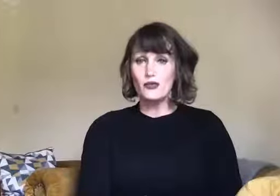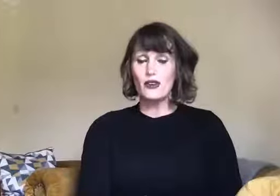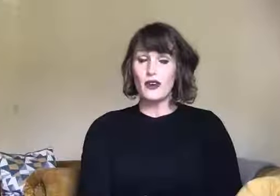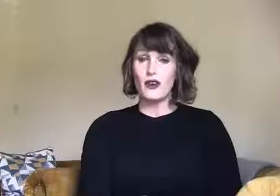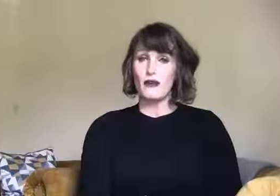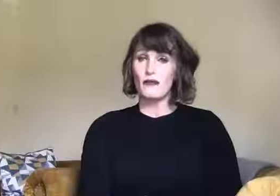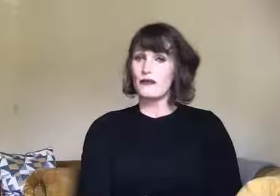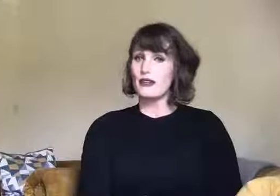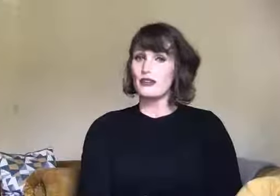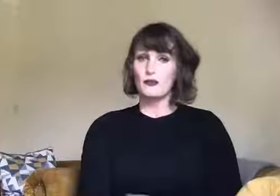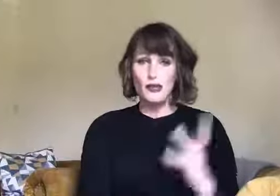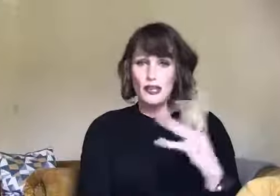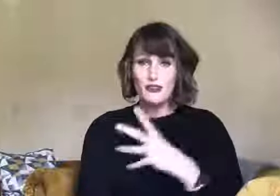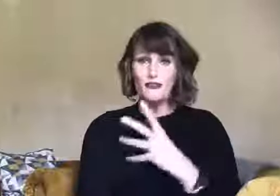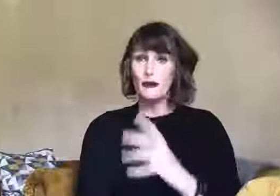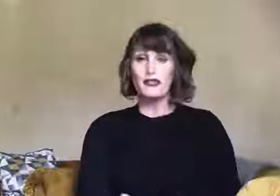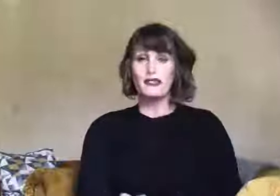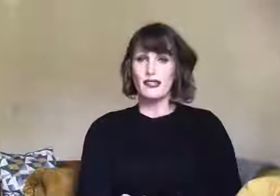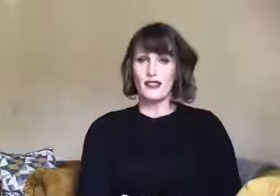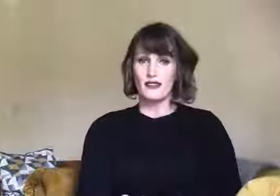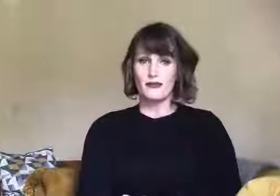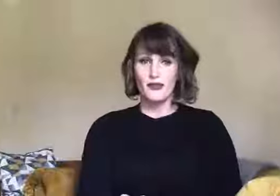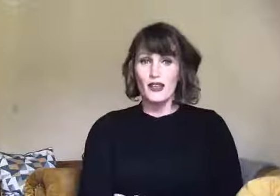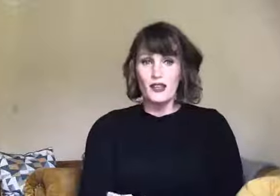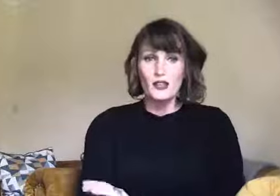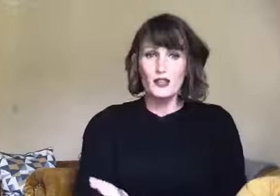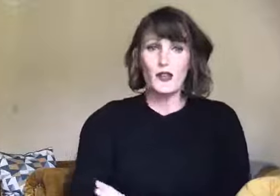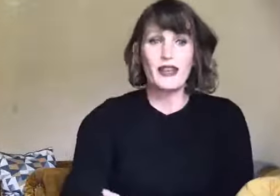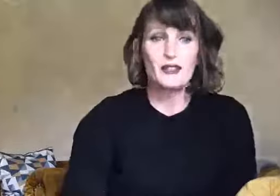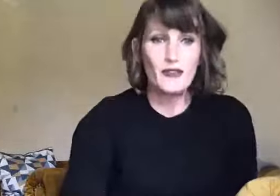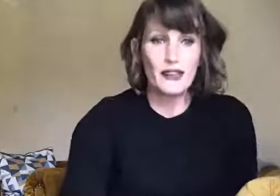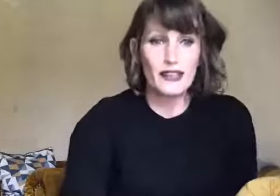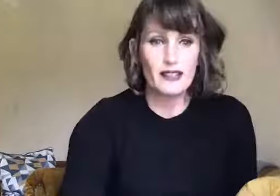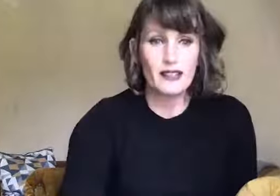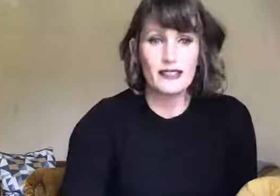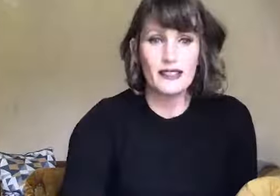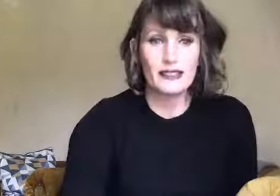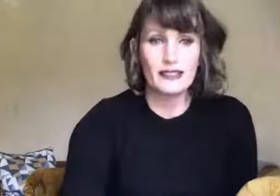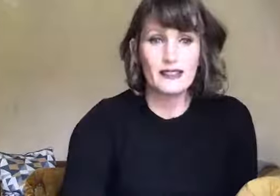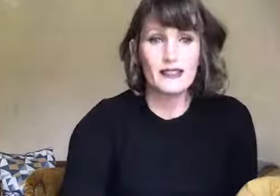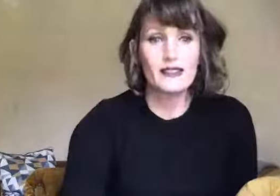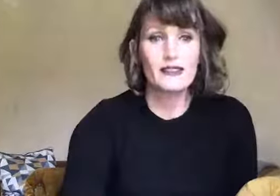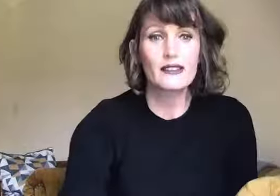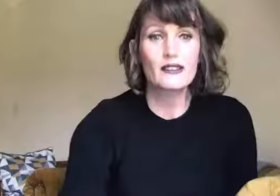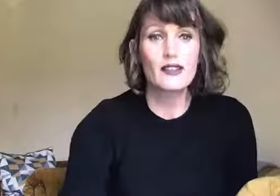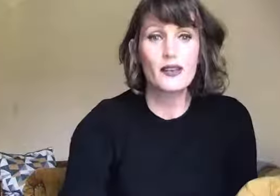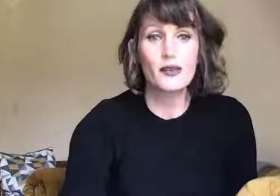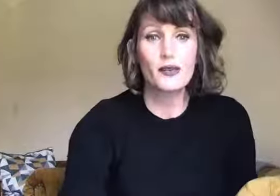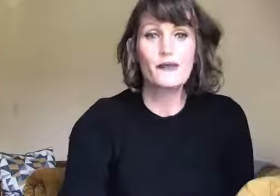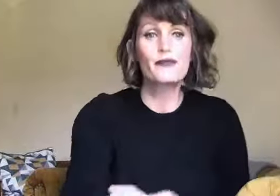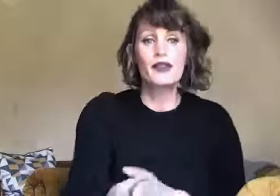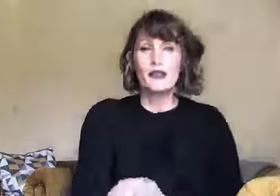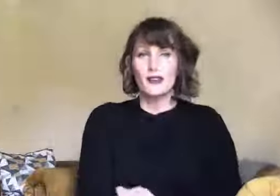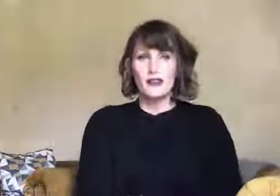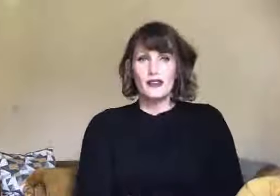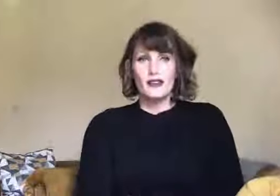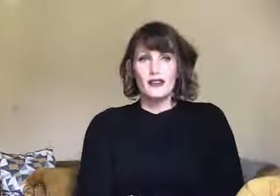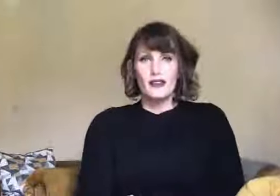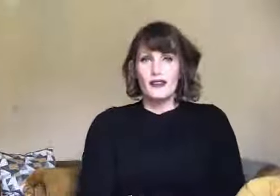educational, and just bringing the families together. So yeah, it's very exciting. So I